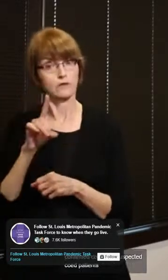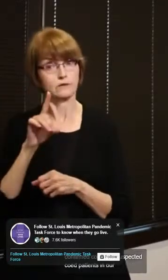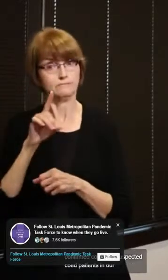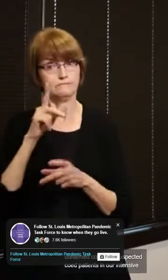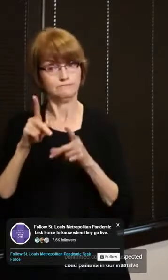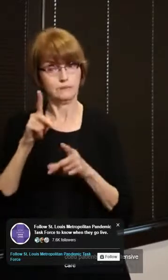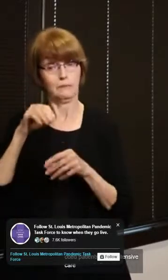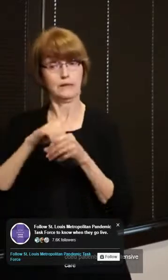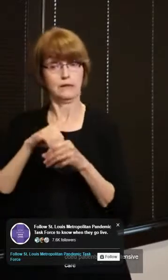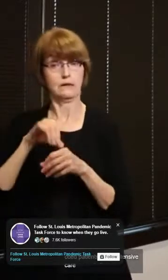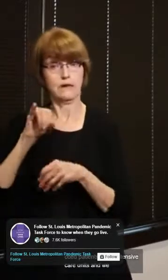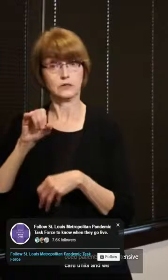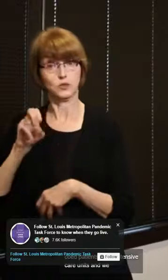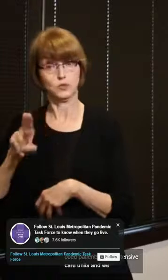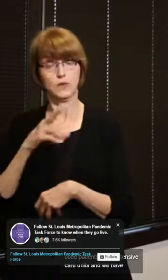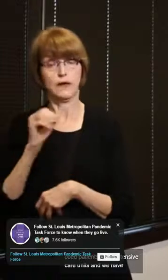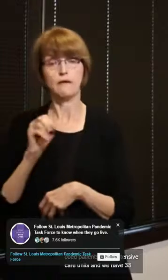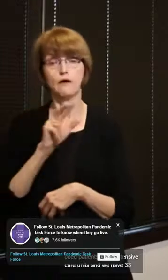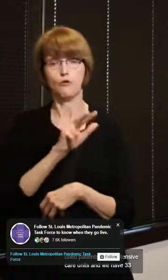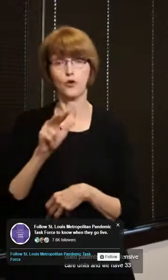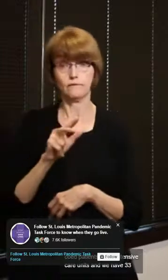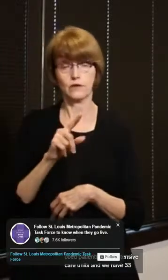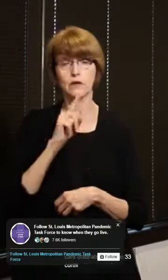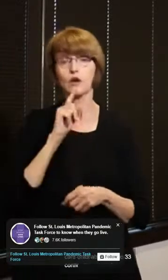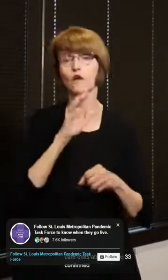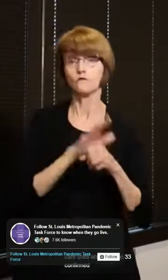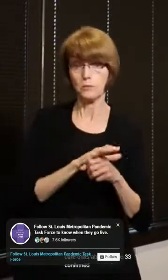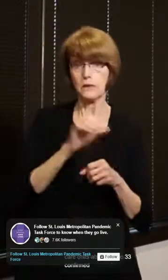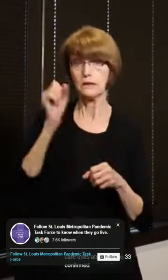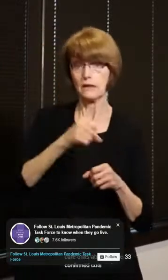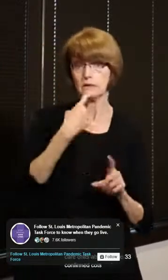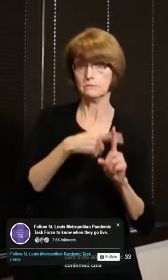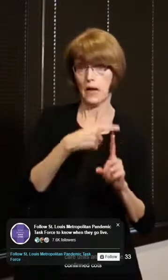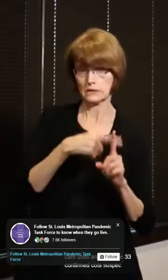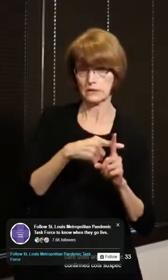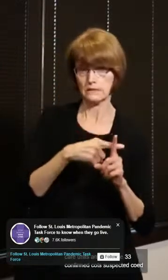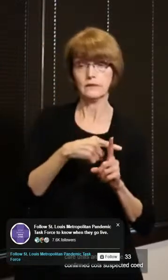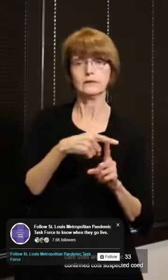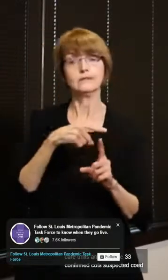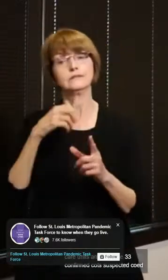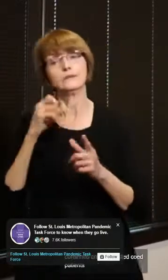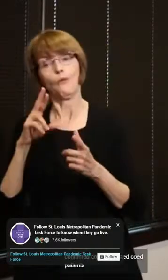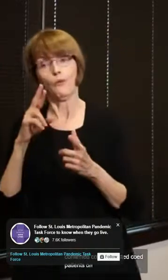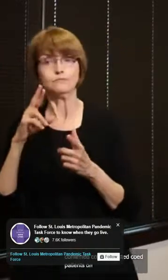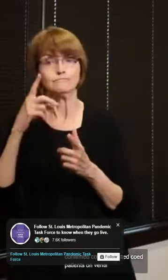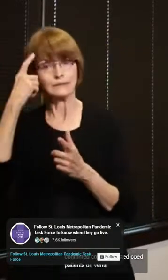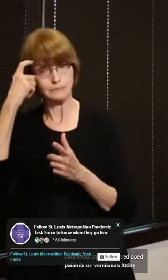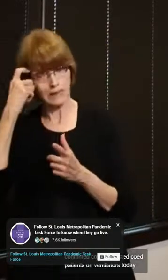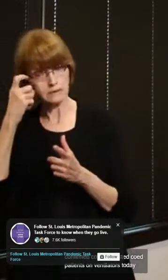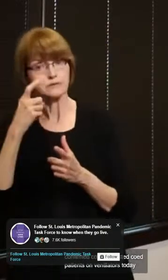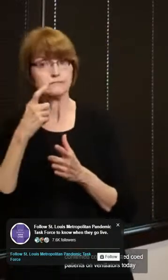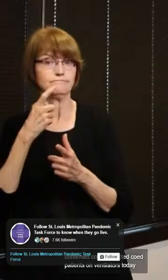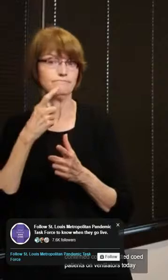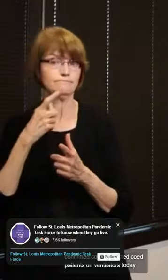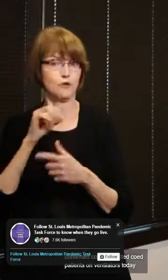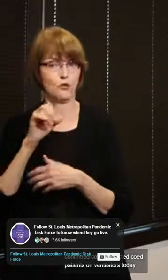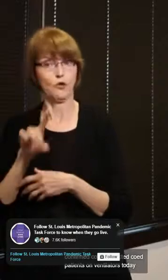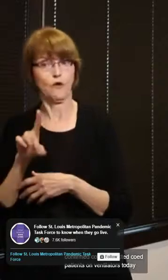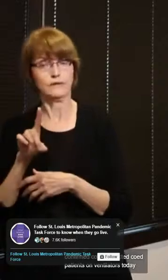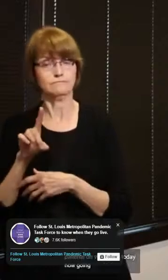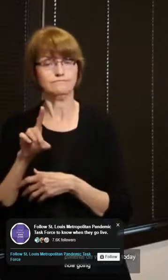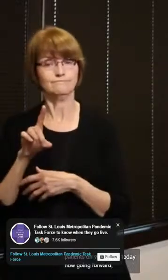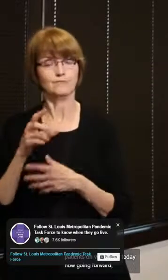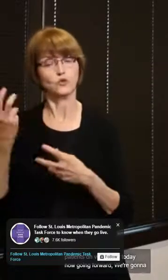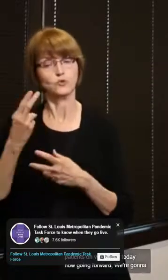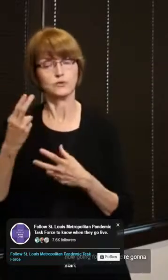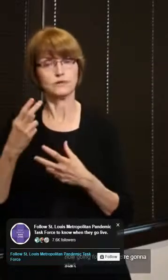care units, and we have 33 confirmed COVID or suspected COVID patients on ventilators today. Now going forward,